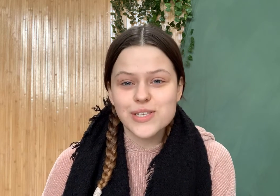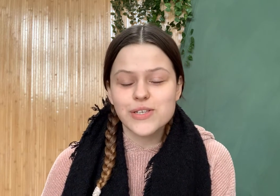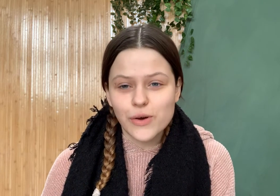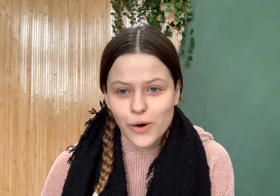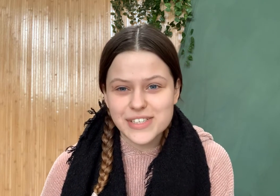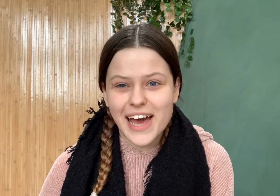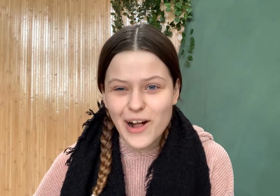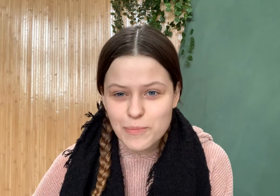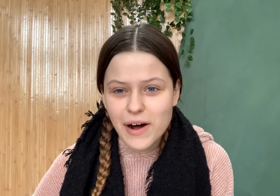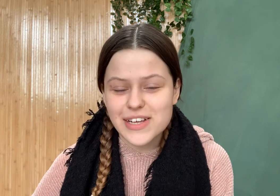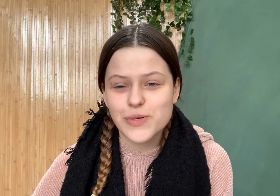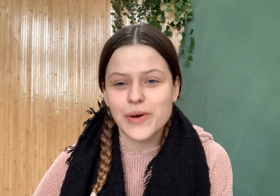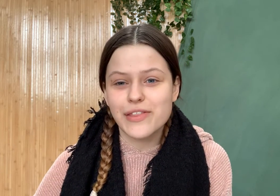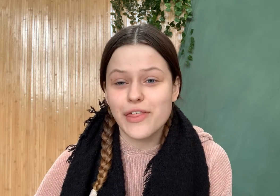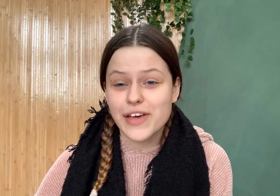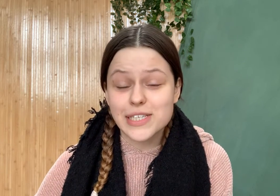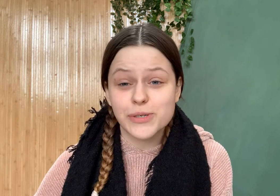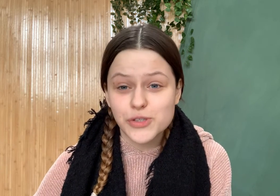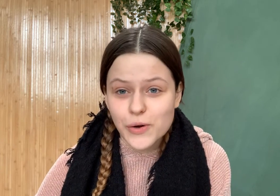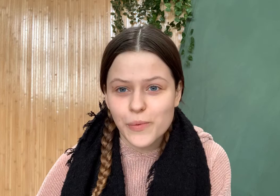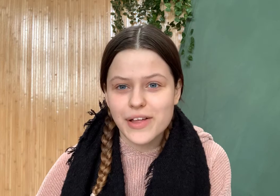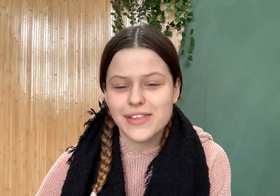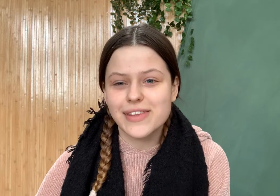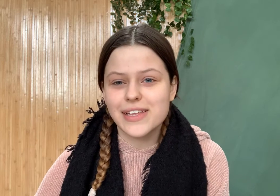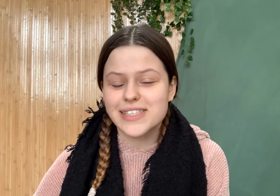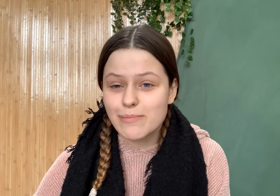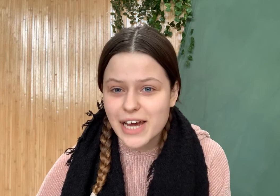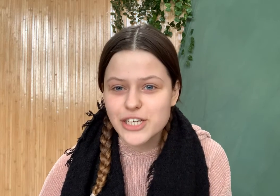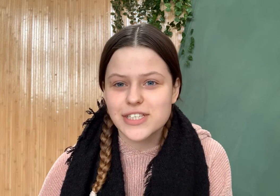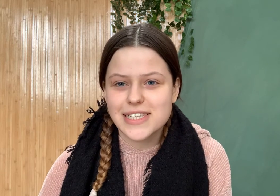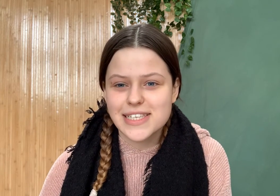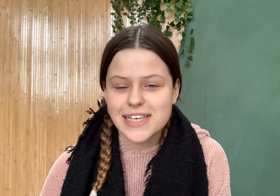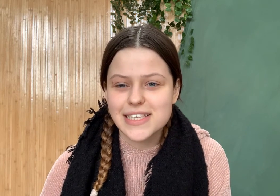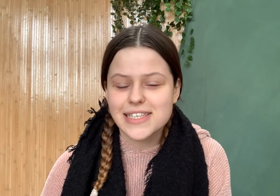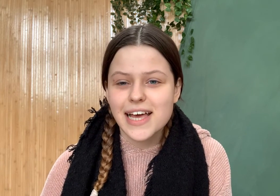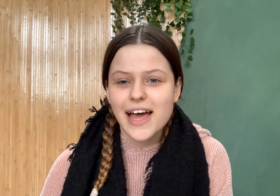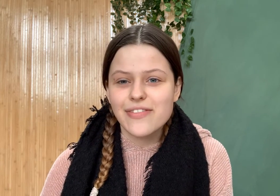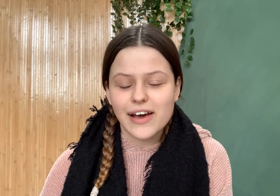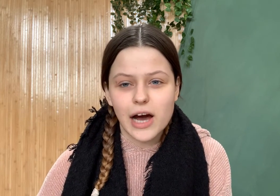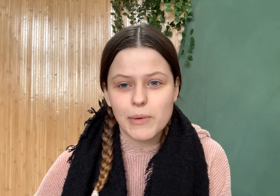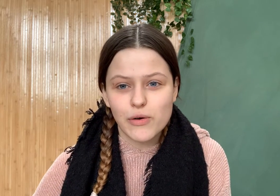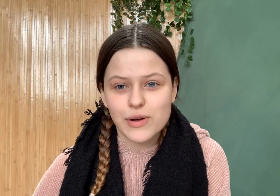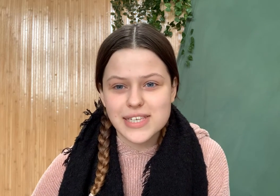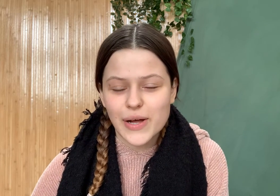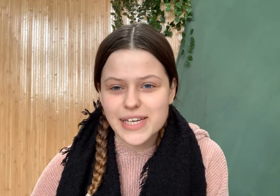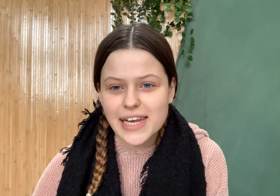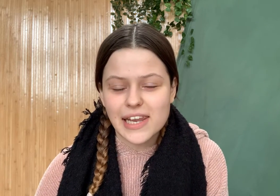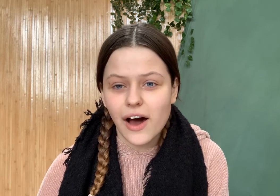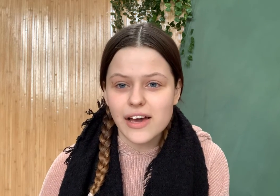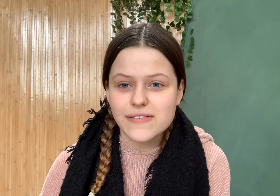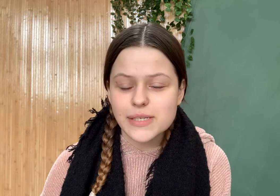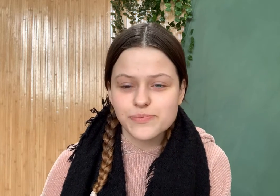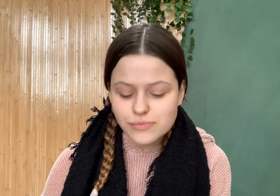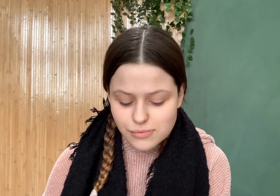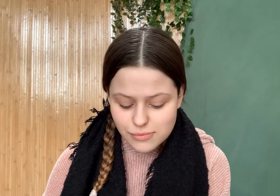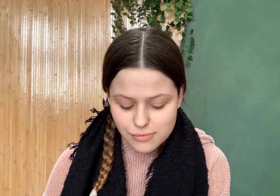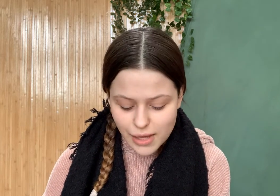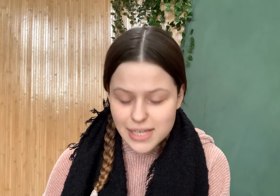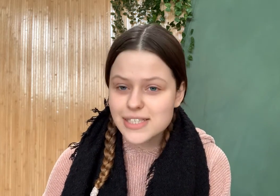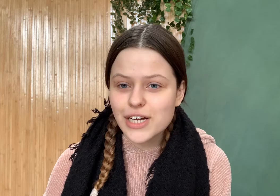And it asks God to help us with the things that we struggle with and the temptations and sins that come across our daily lives. It's such